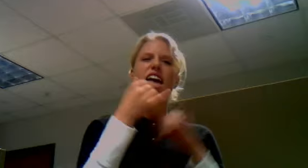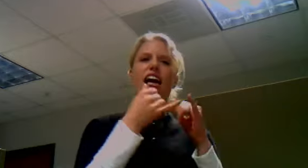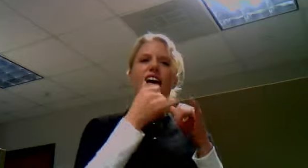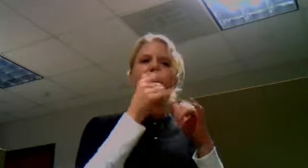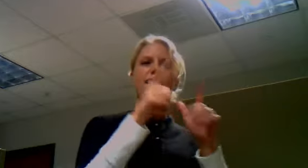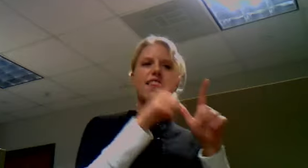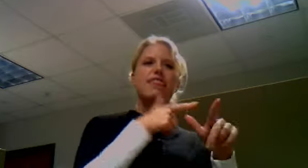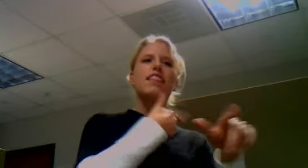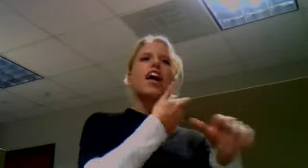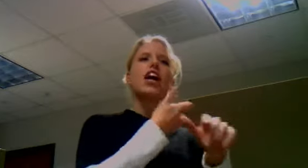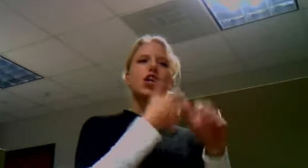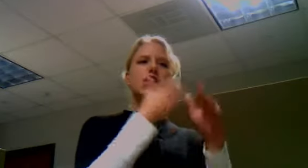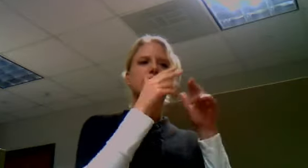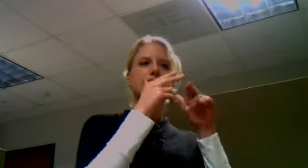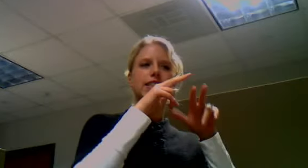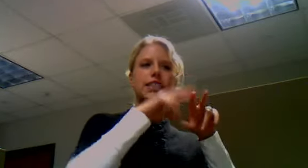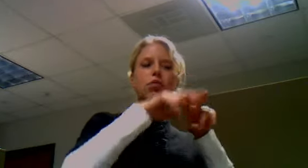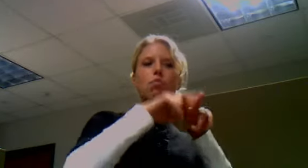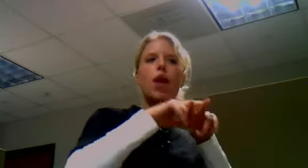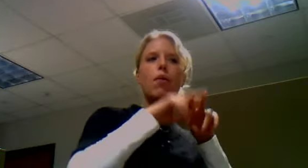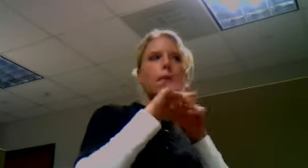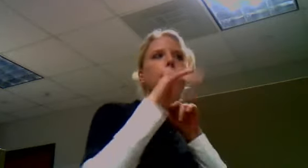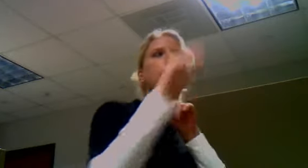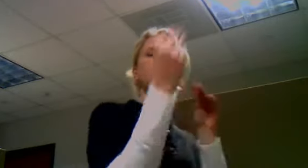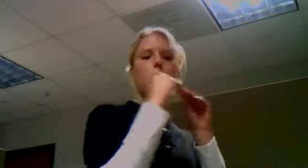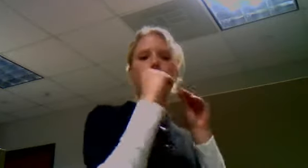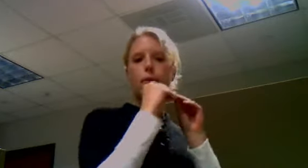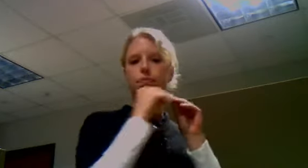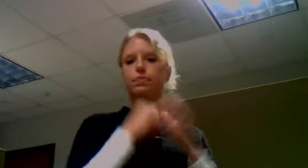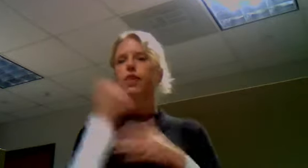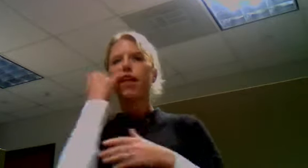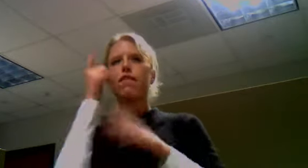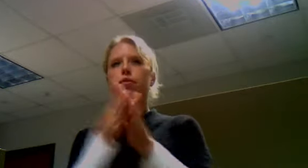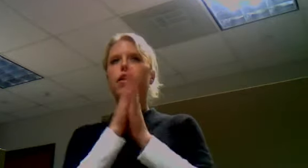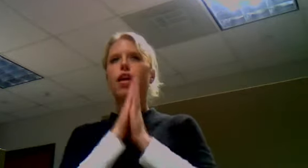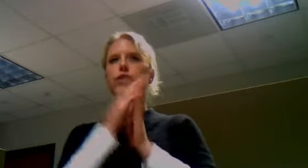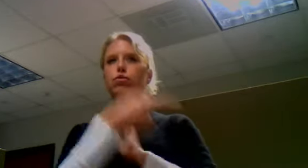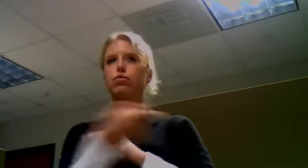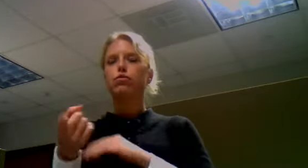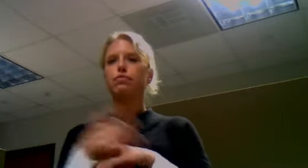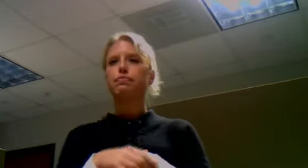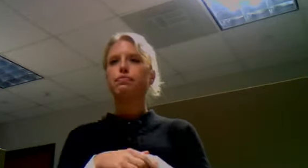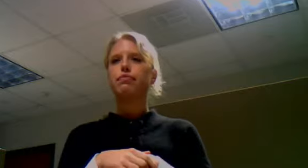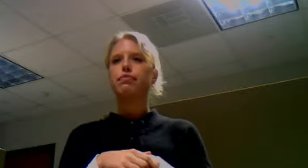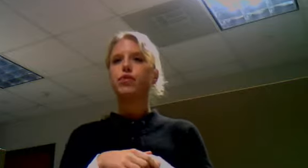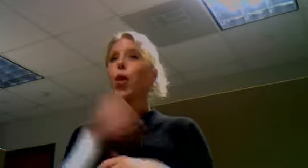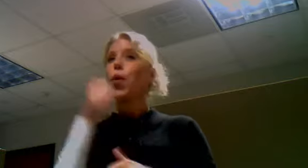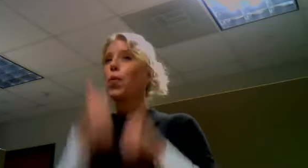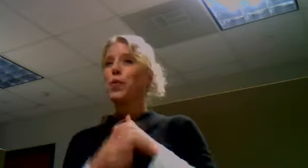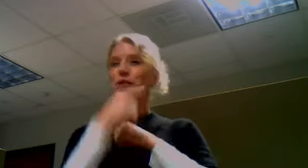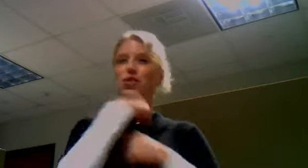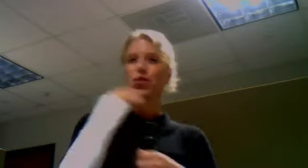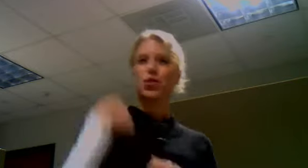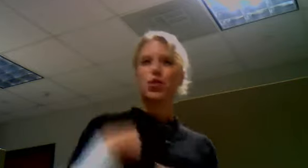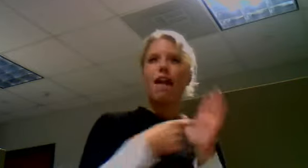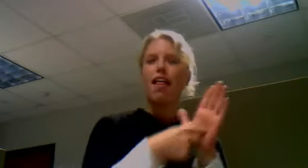of railways. So if I were to ask you which is China and which is India, and